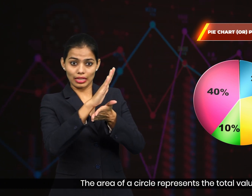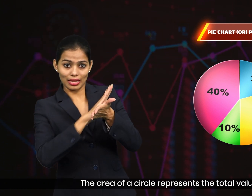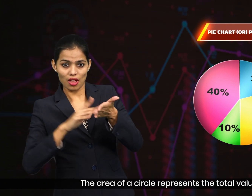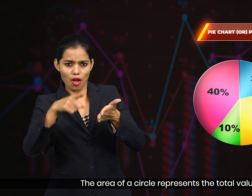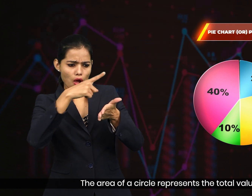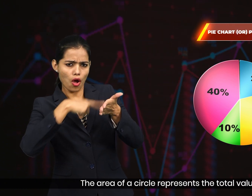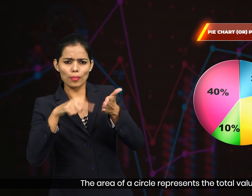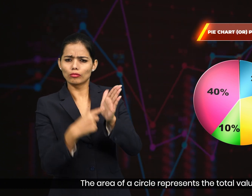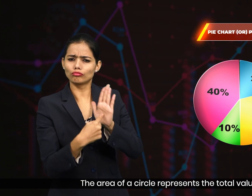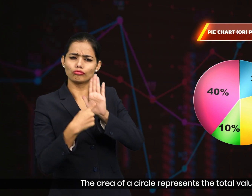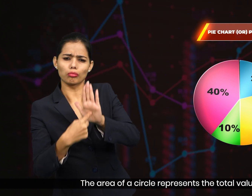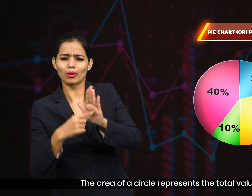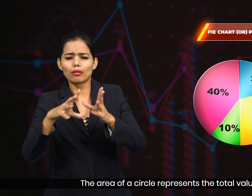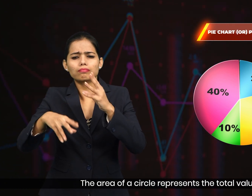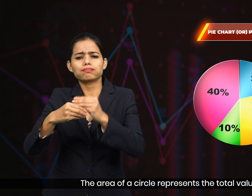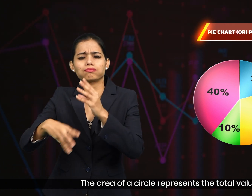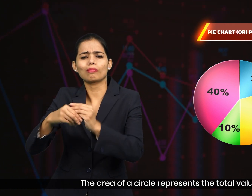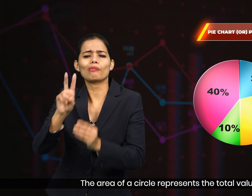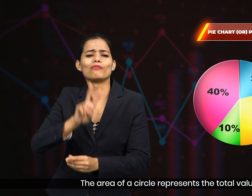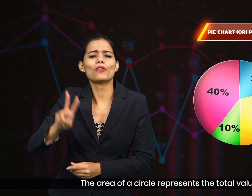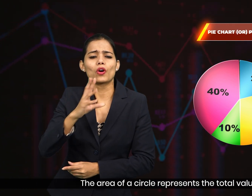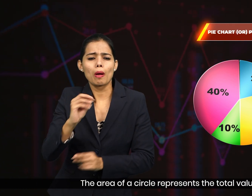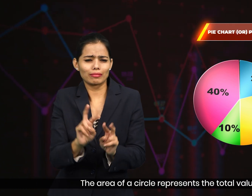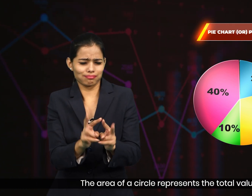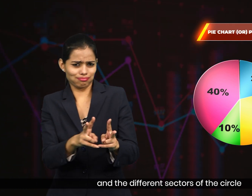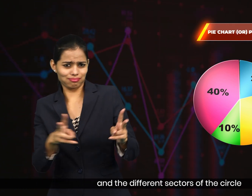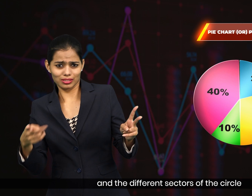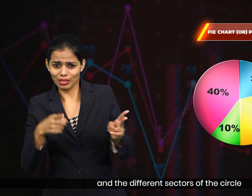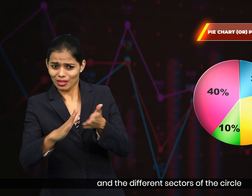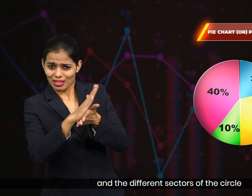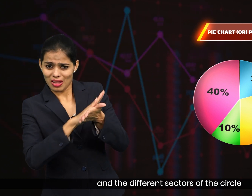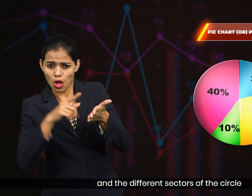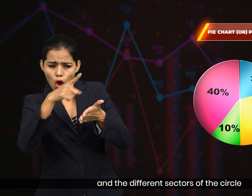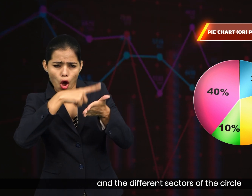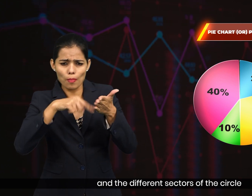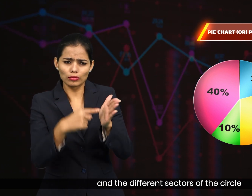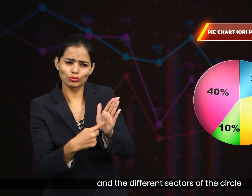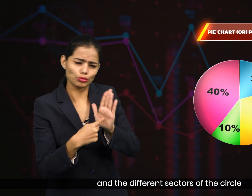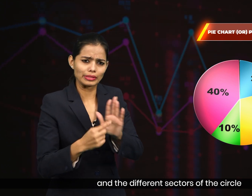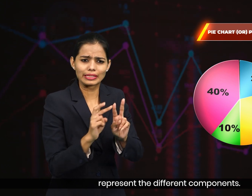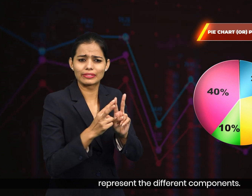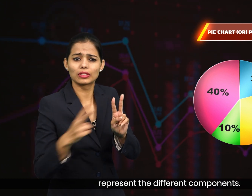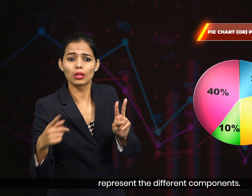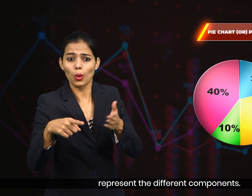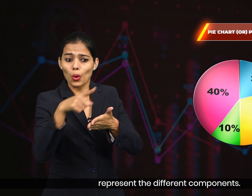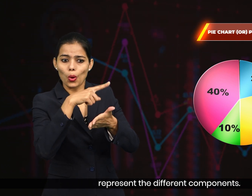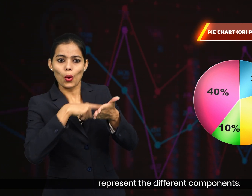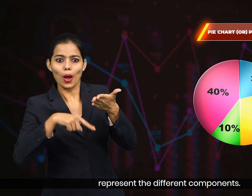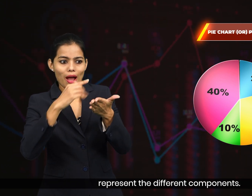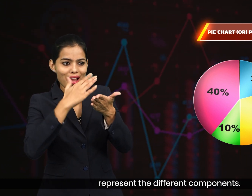The area of a circle represents the total value and the different sectors of the circle represent the different